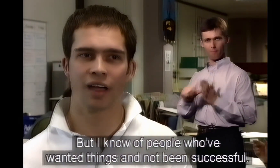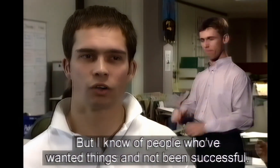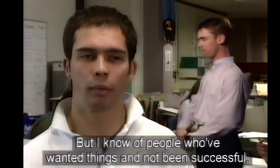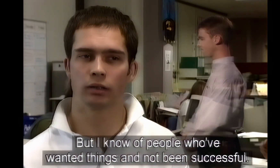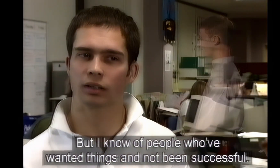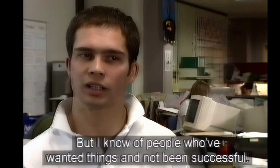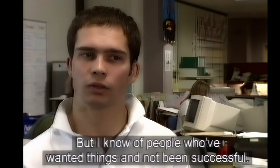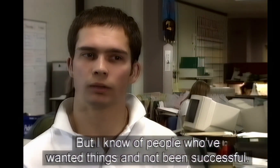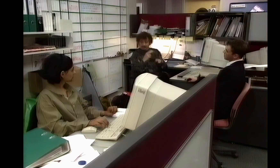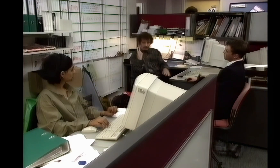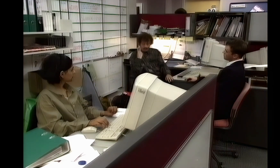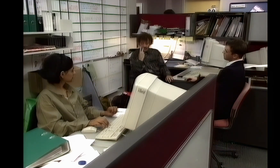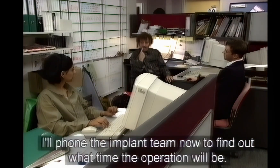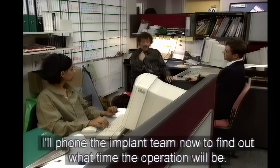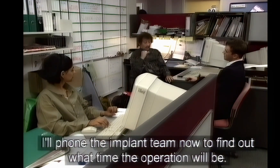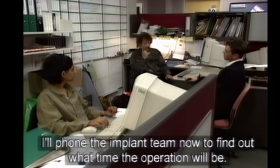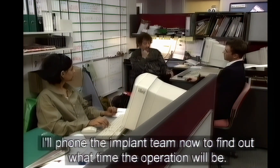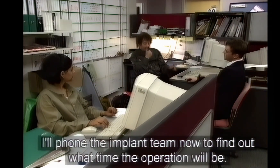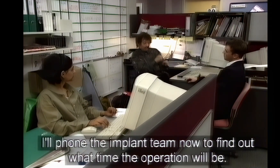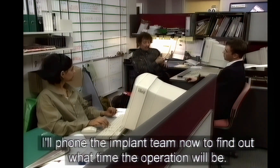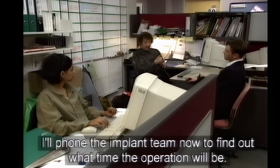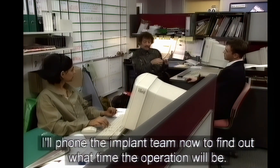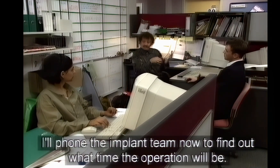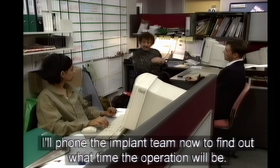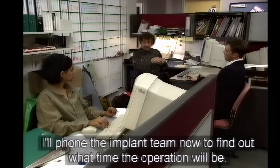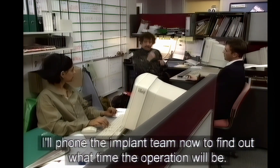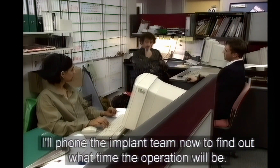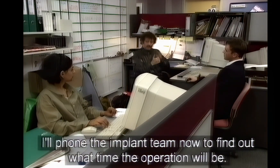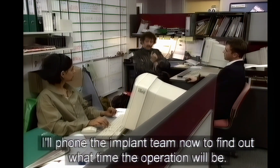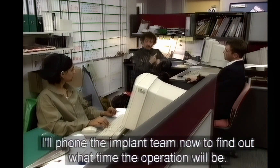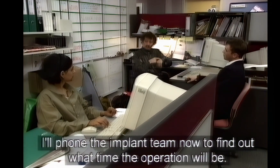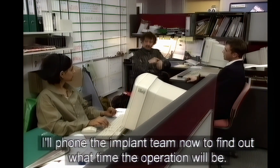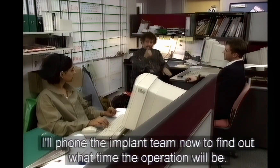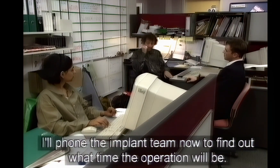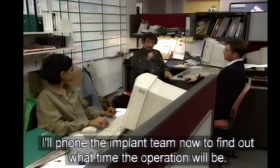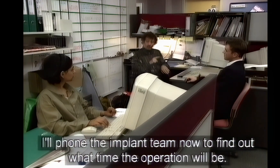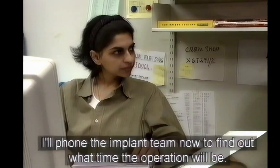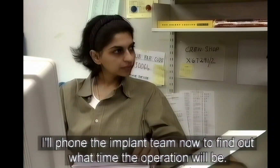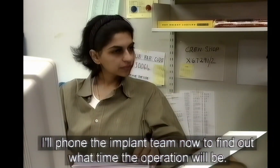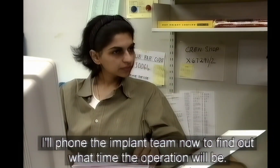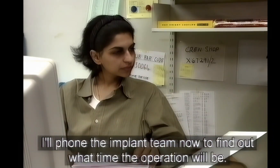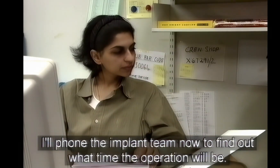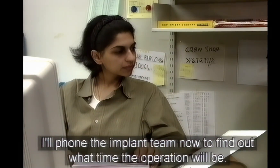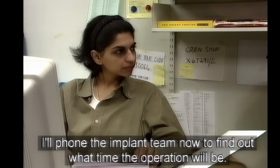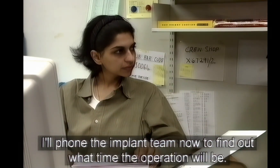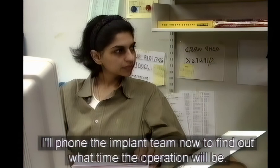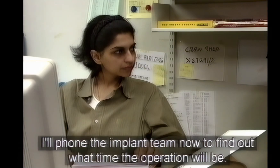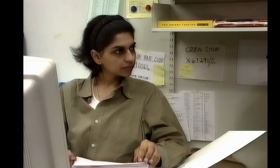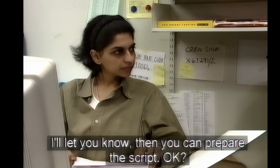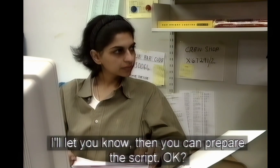not been successful. Last Friday. What I want to do, I'm about to phone the implant team now to find out what time the operation will be. I'll